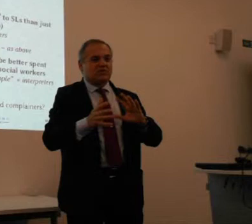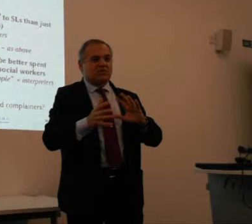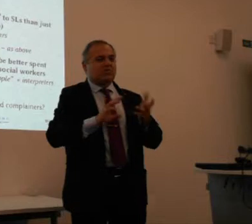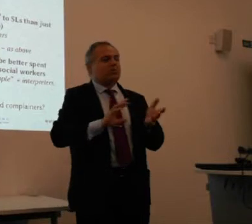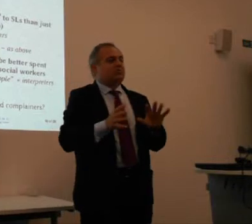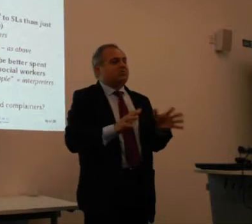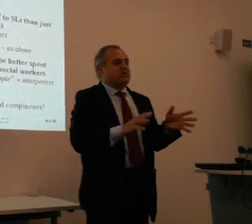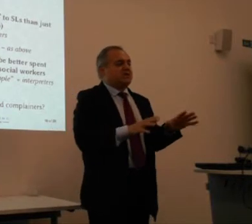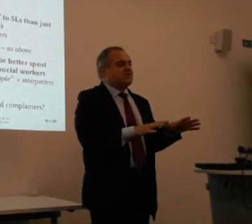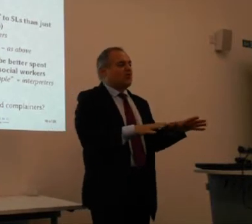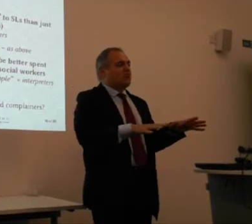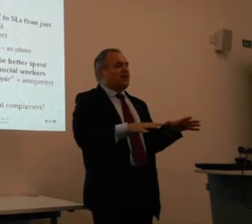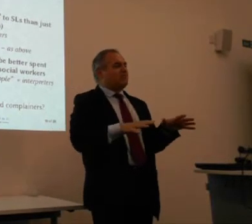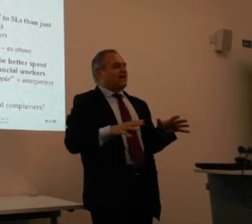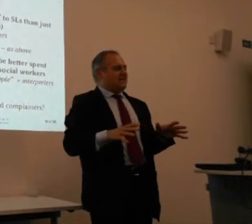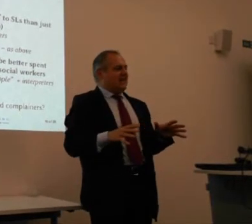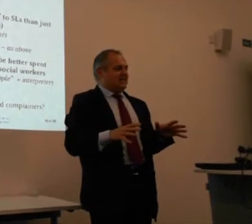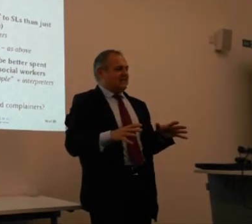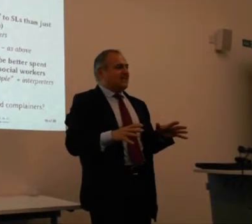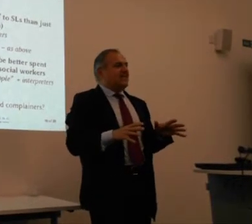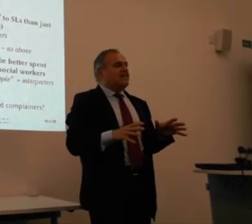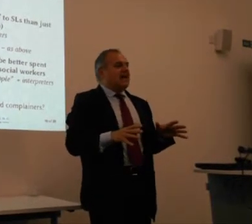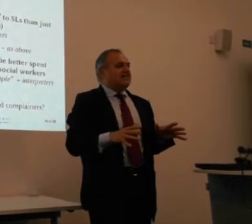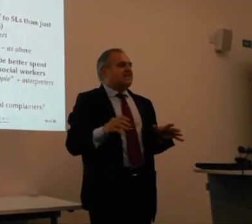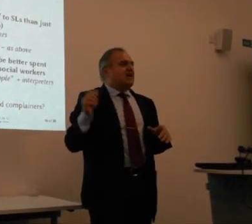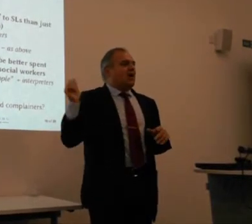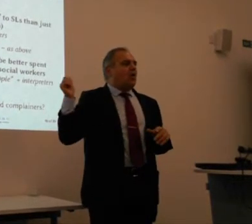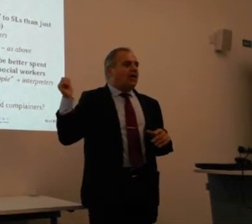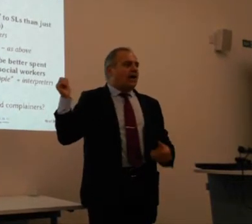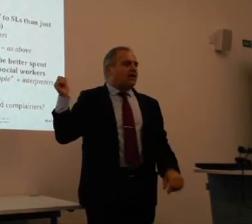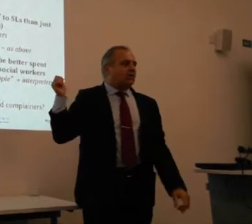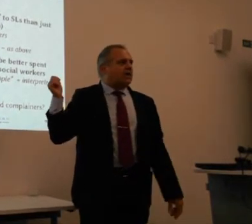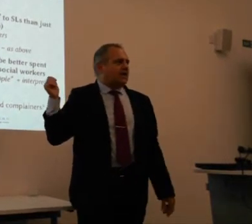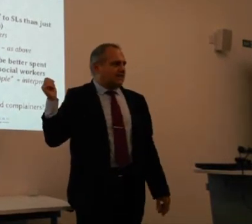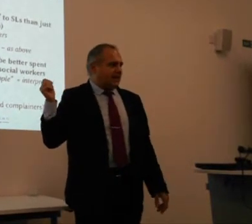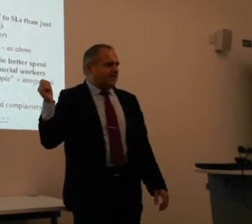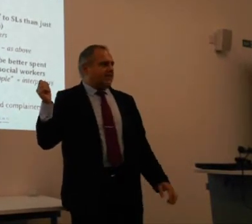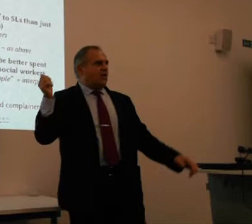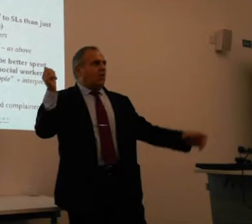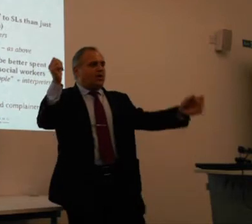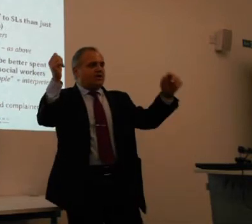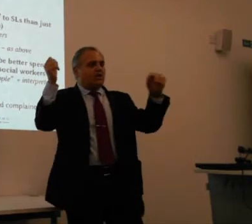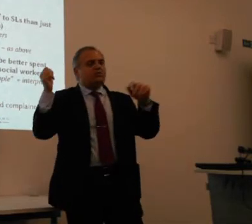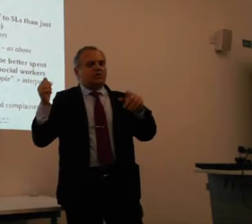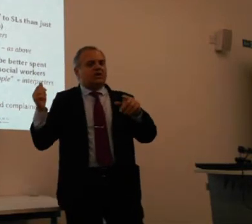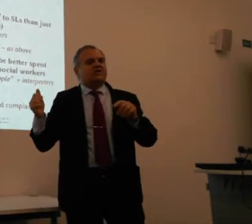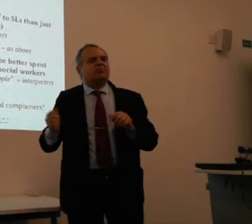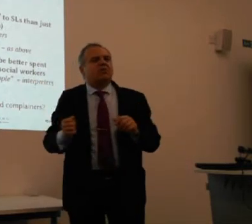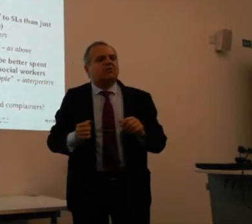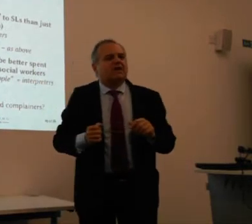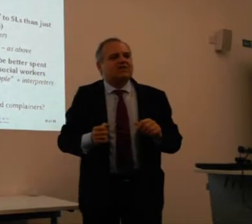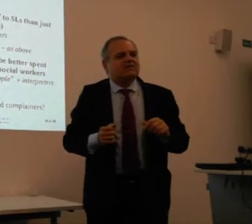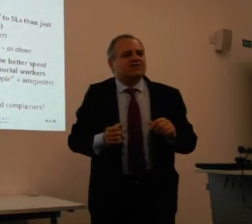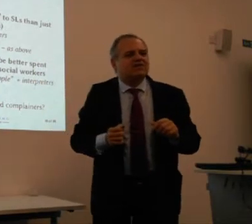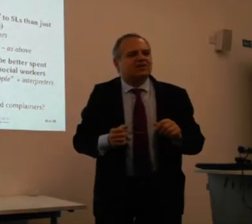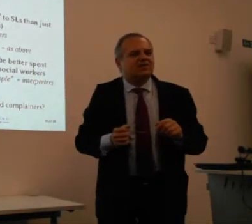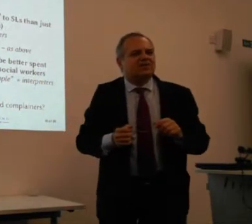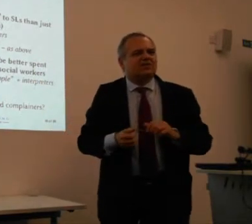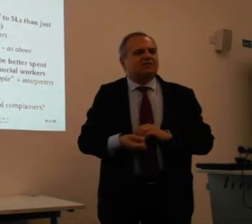most important meaning is conveyed by hands yes we are looking at that we are not doing it at the moment yes most of